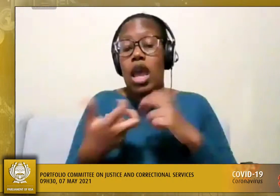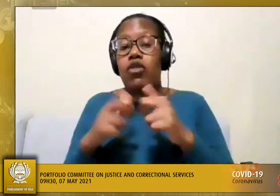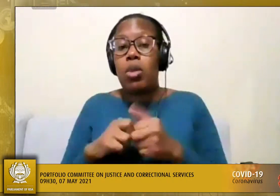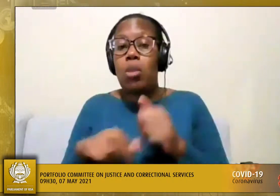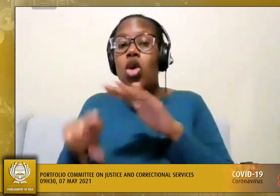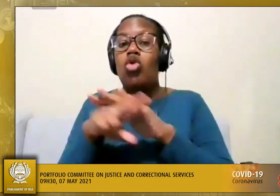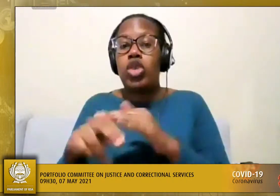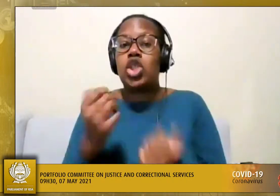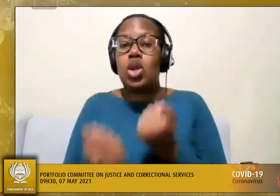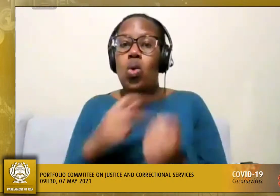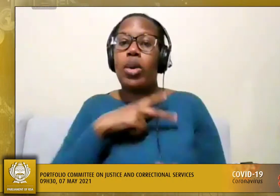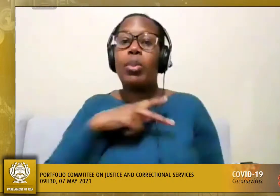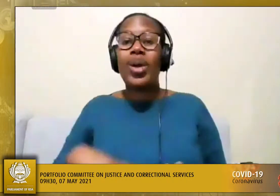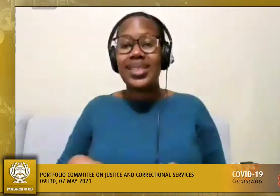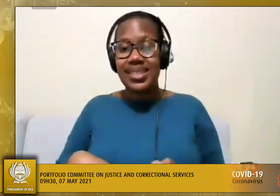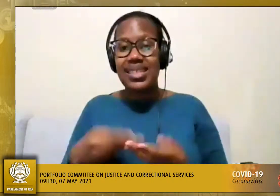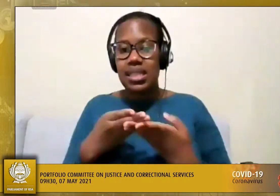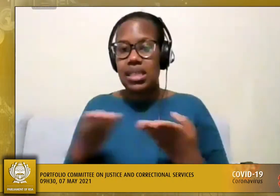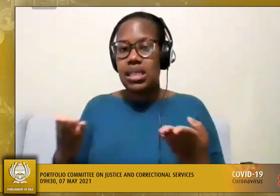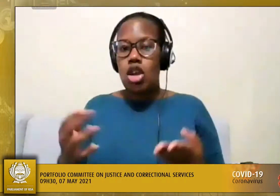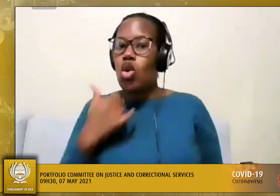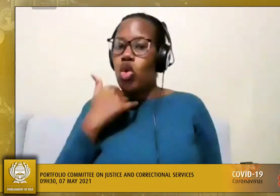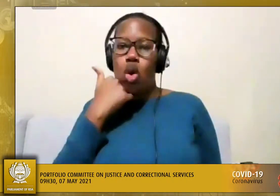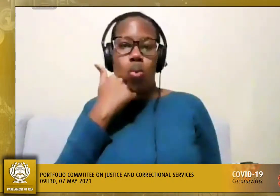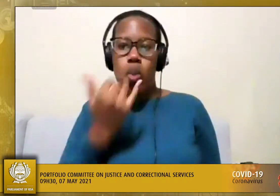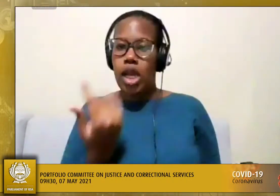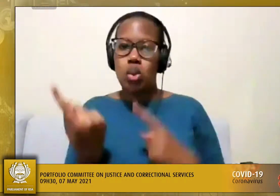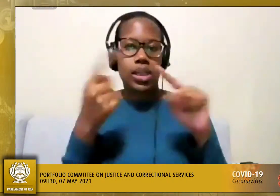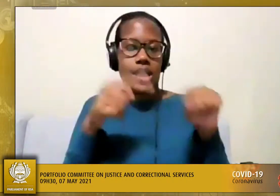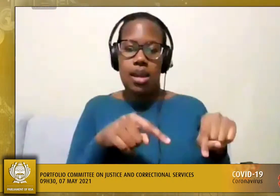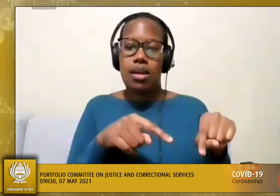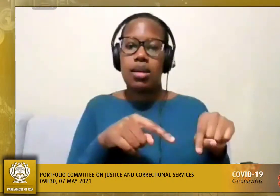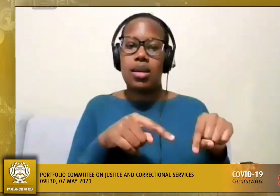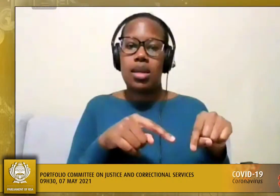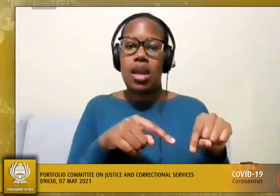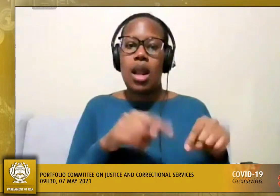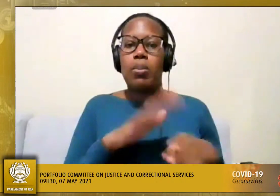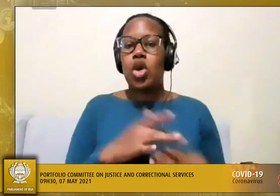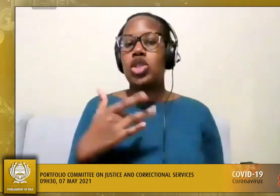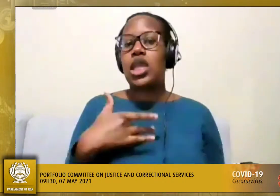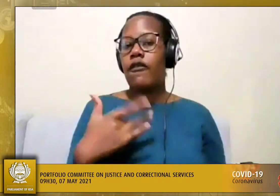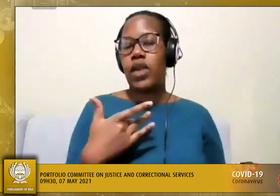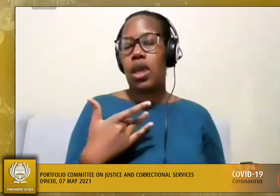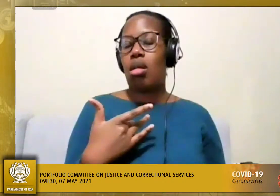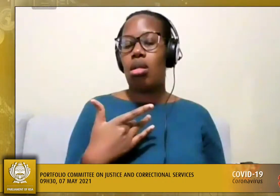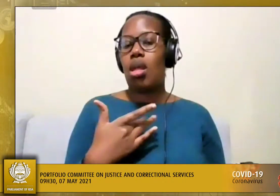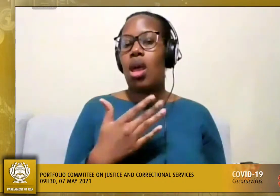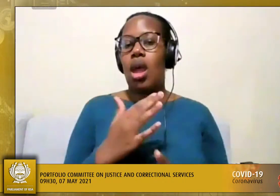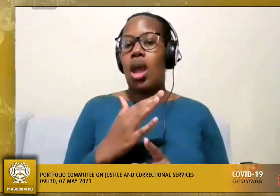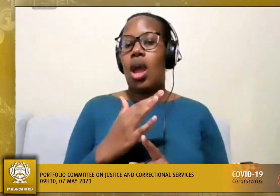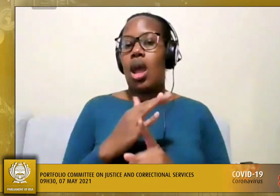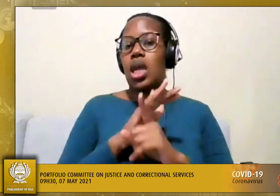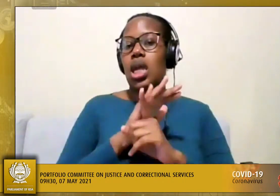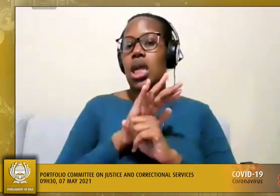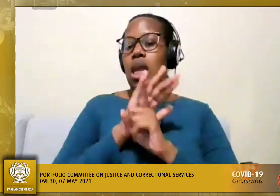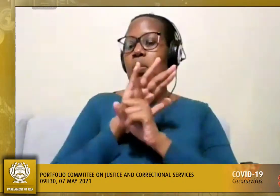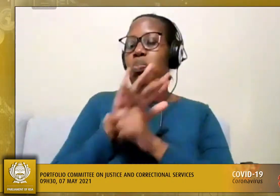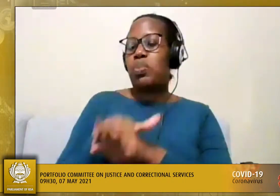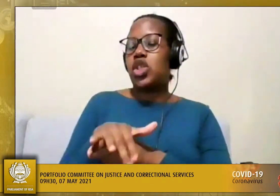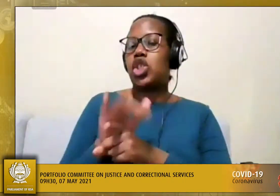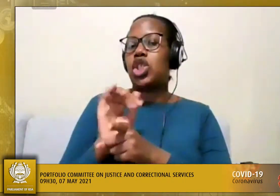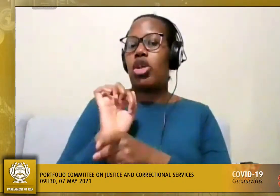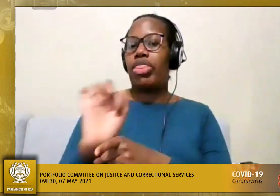regional Court presidents uh not wanting to attend because they feel it impinges on the uh in the pit